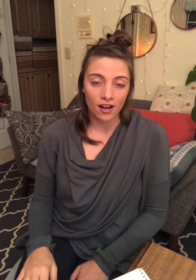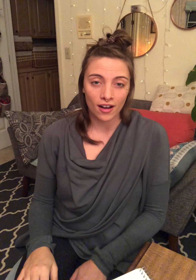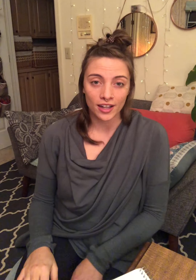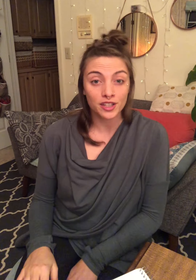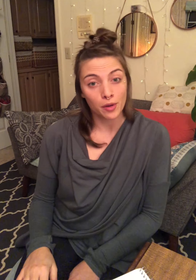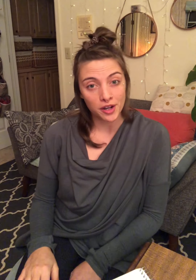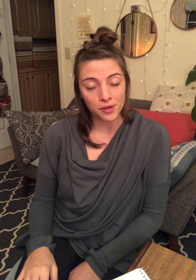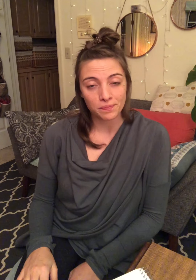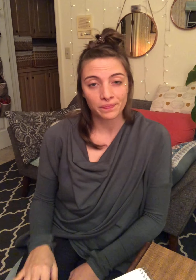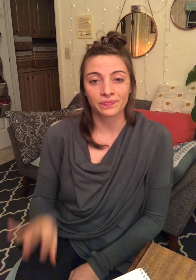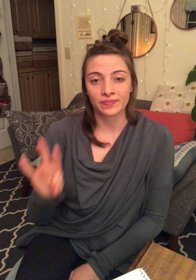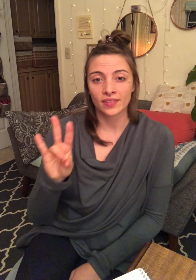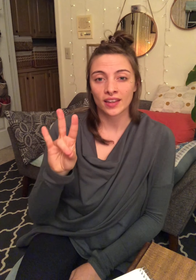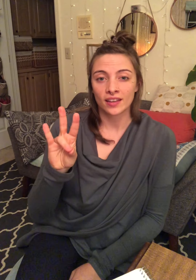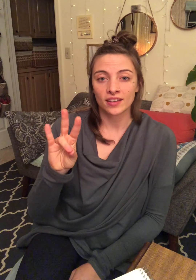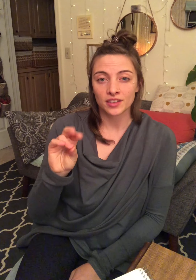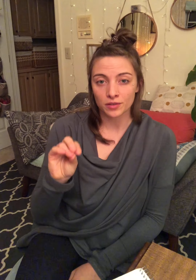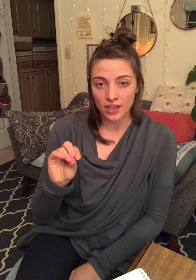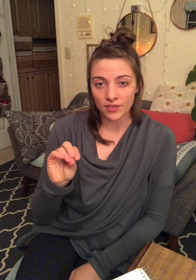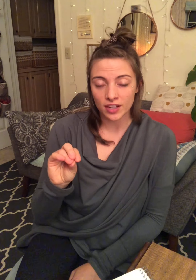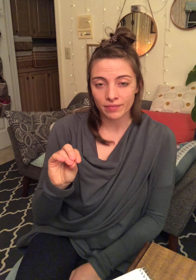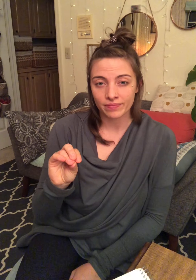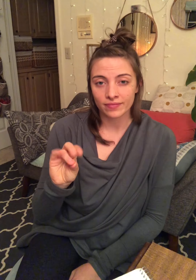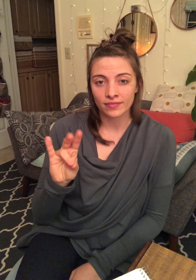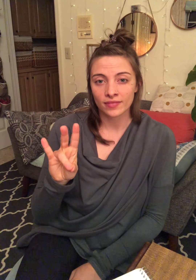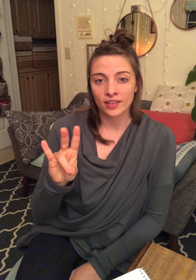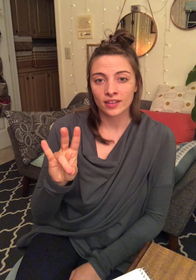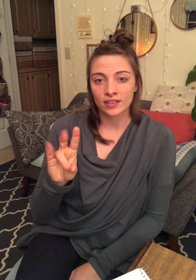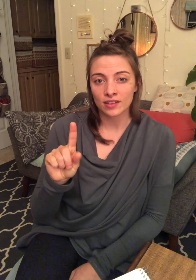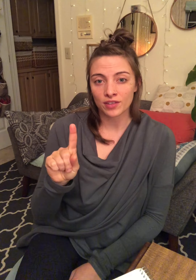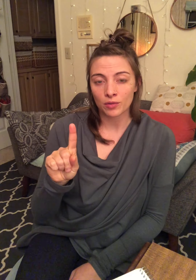on to 100. So 70, 71,